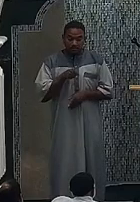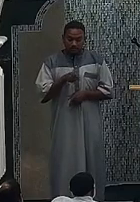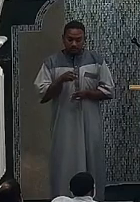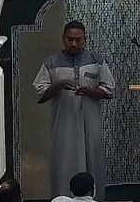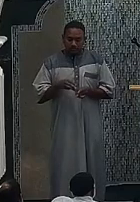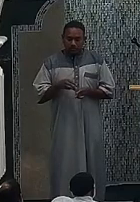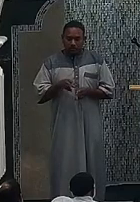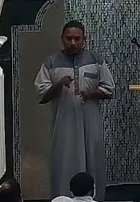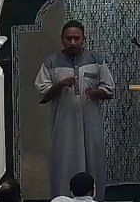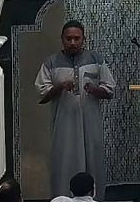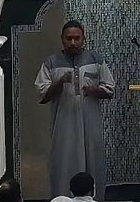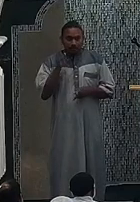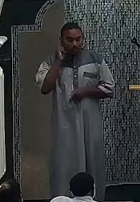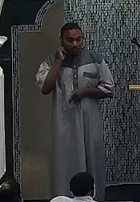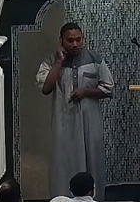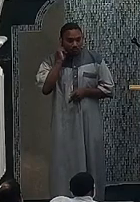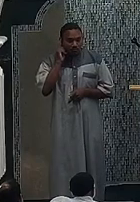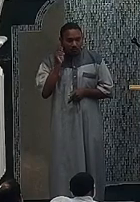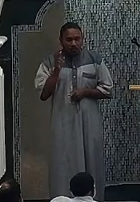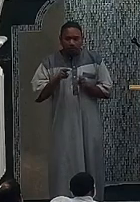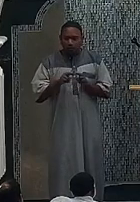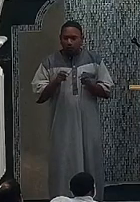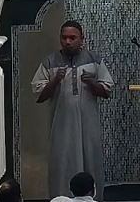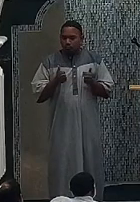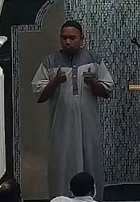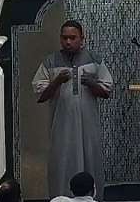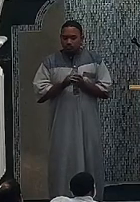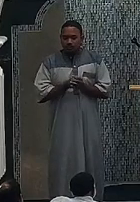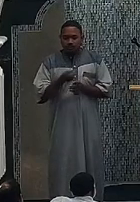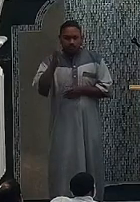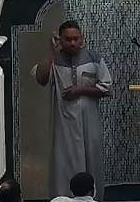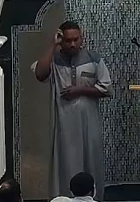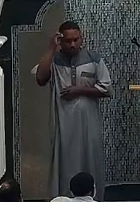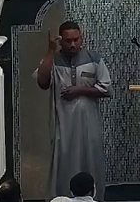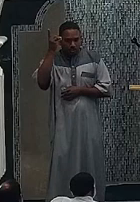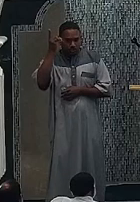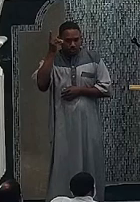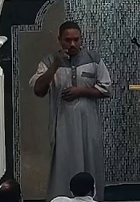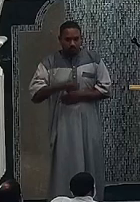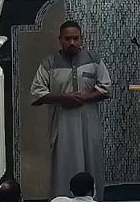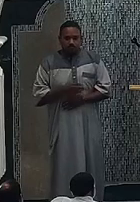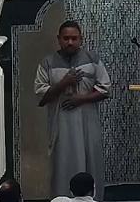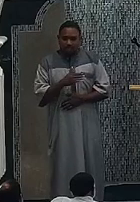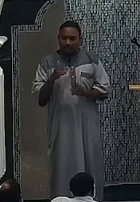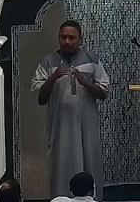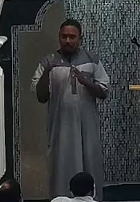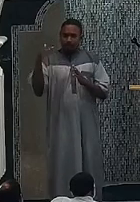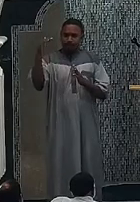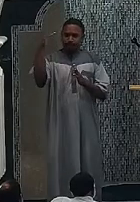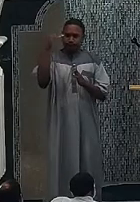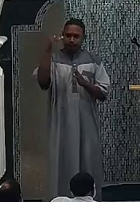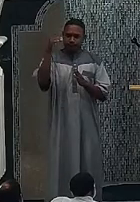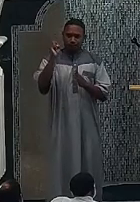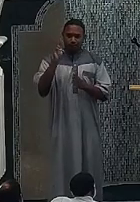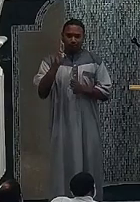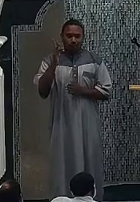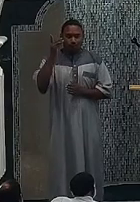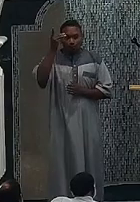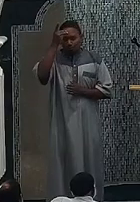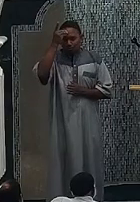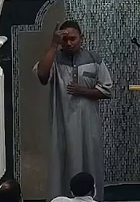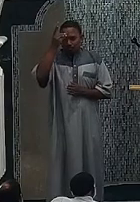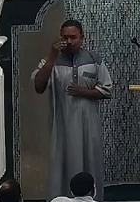So what happens to them after that? We all know if you want to become a sweeper in ShopRite, you must have a matric certificate.